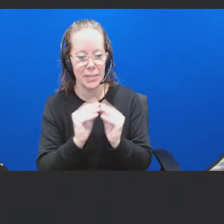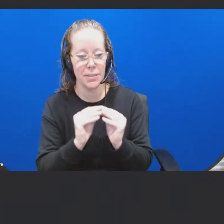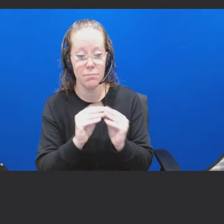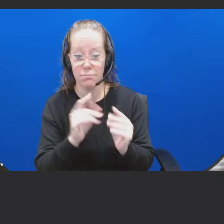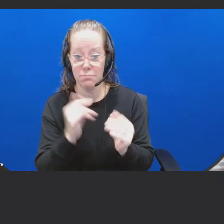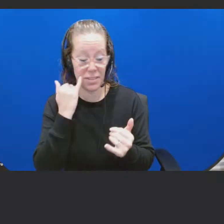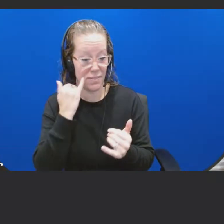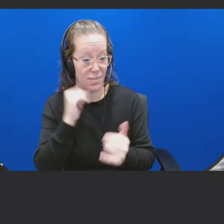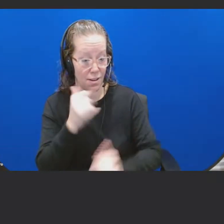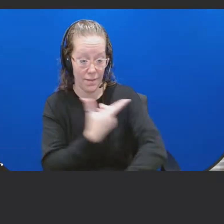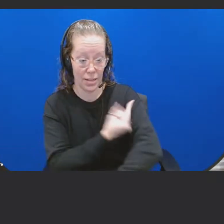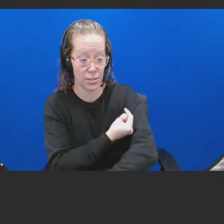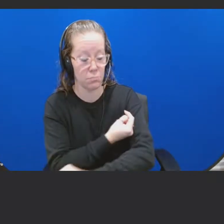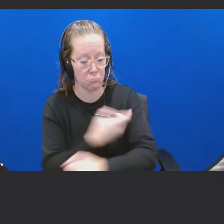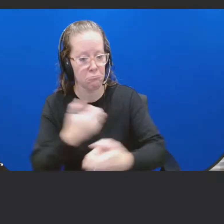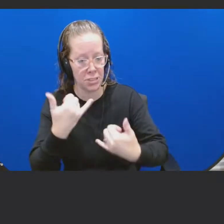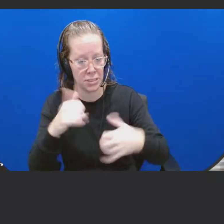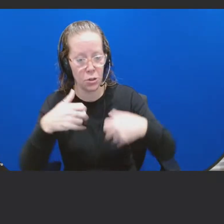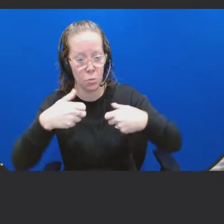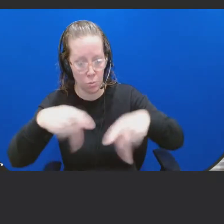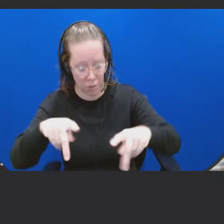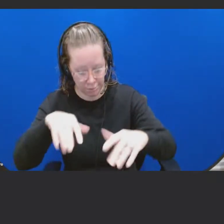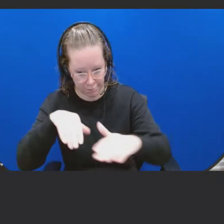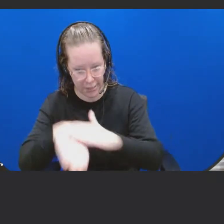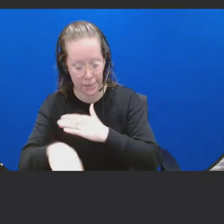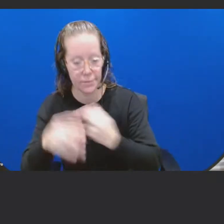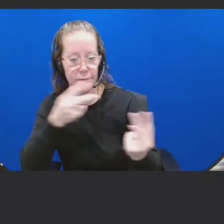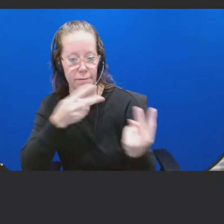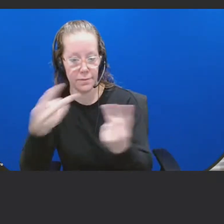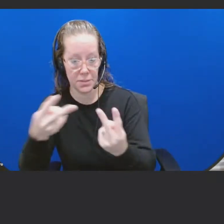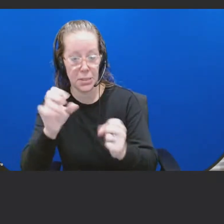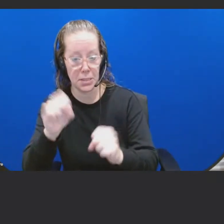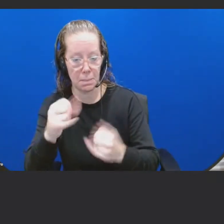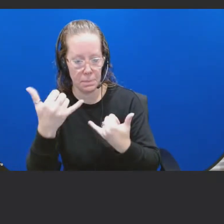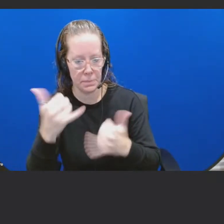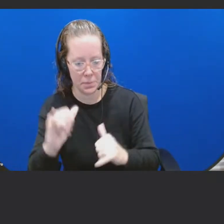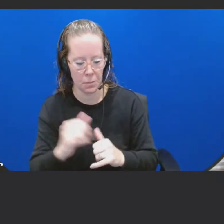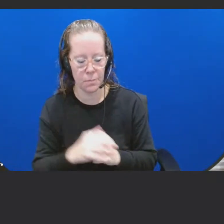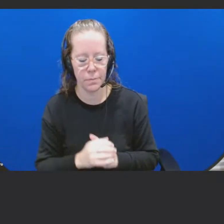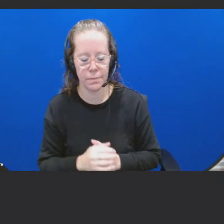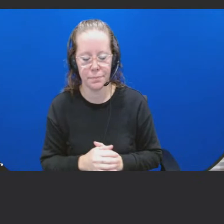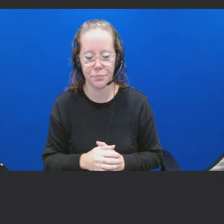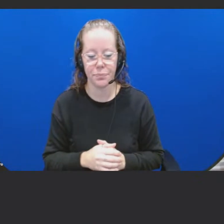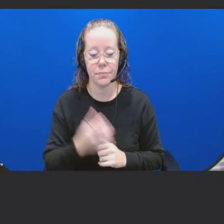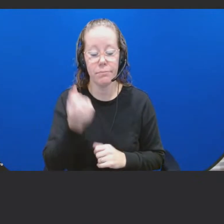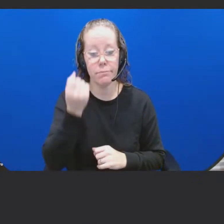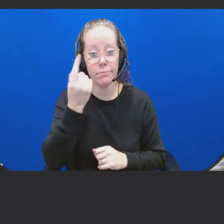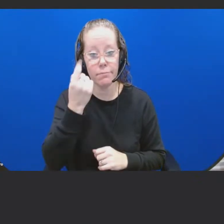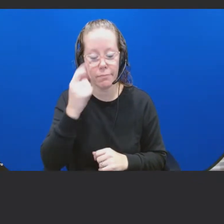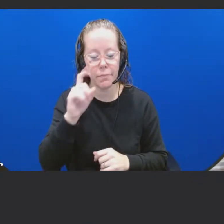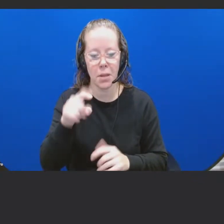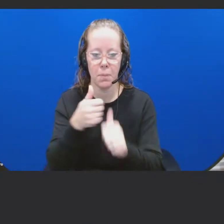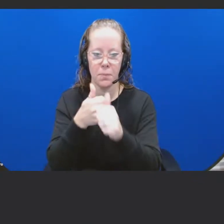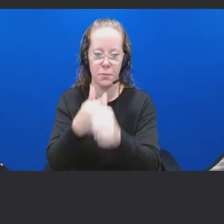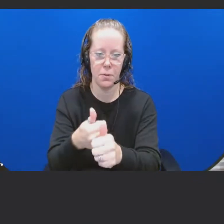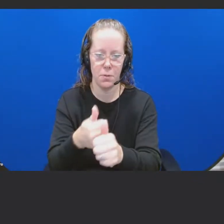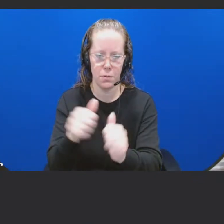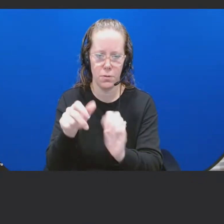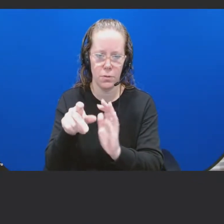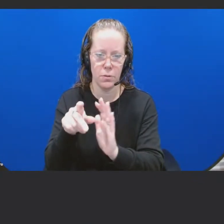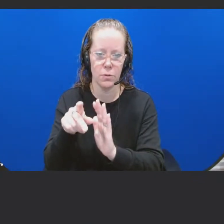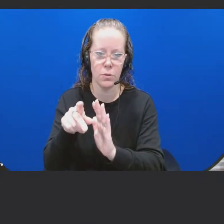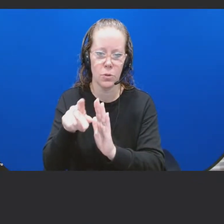can now come into the home. I talked about how you would need to follow our